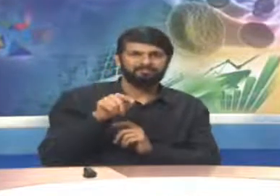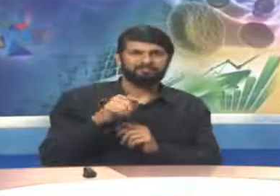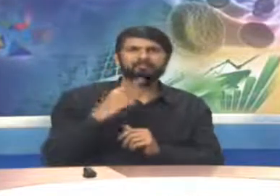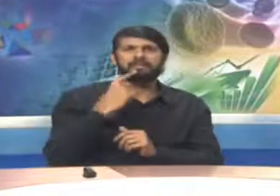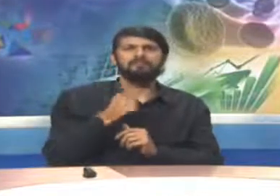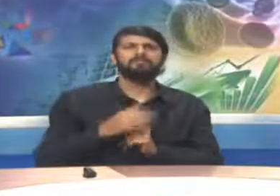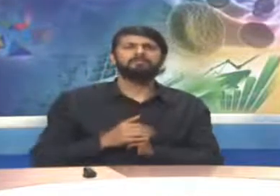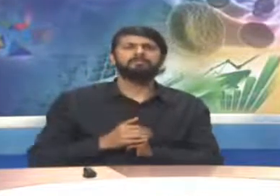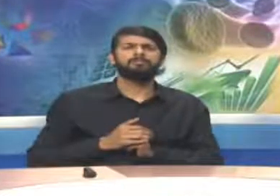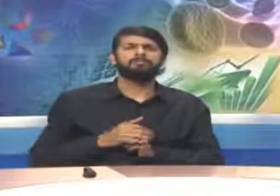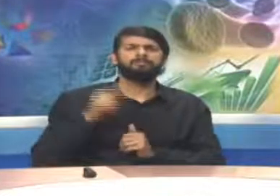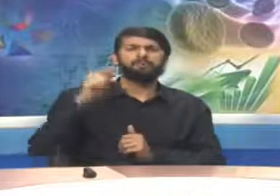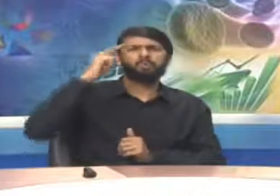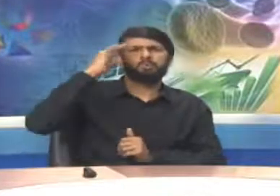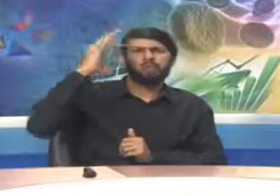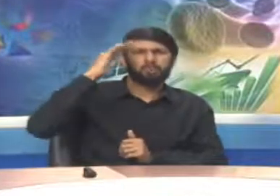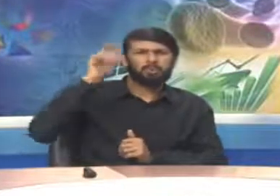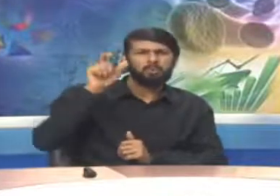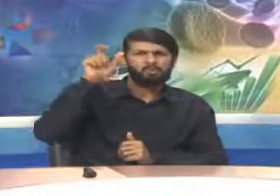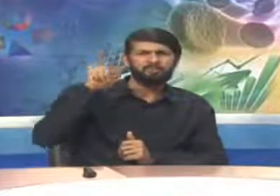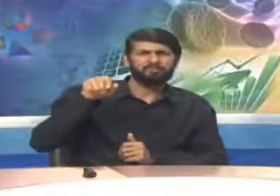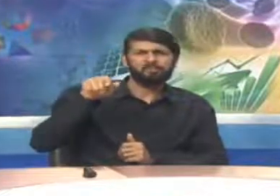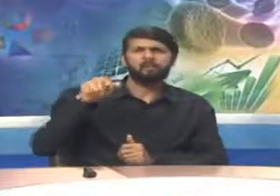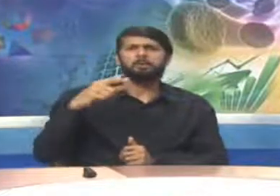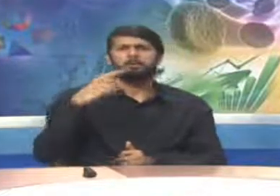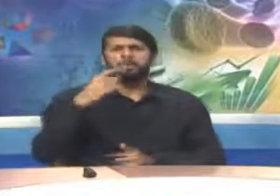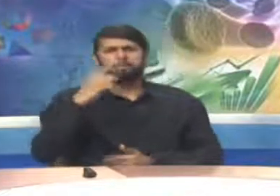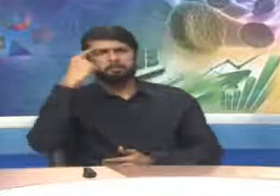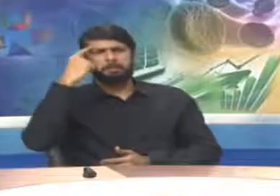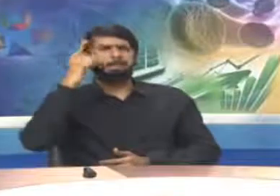Fifth point is theory of